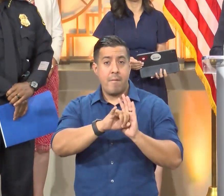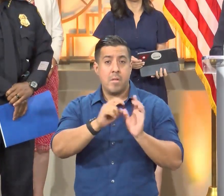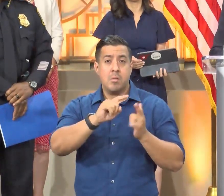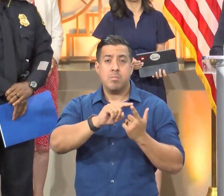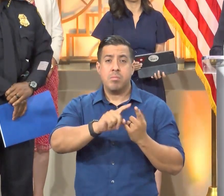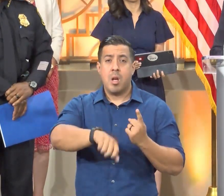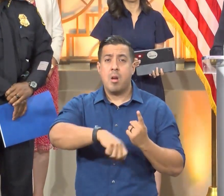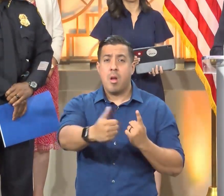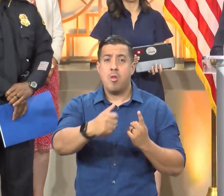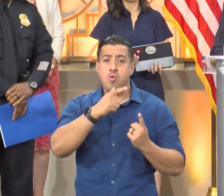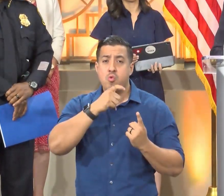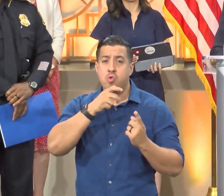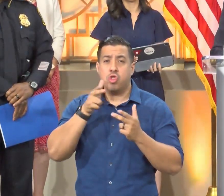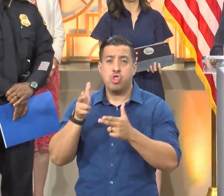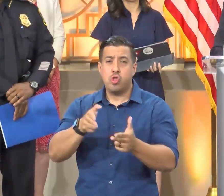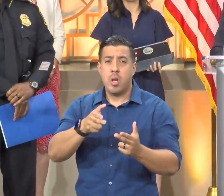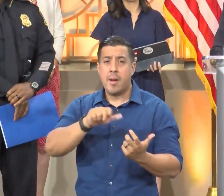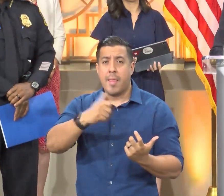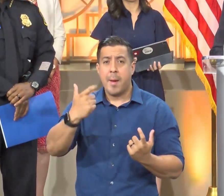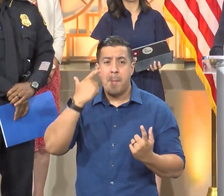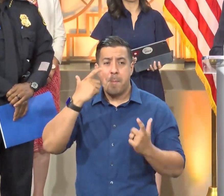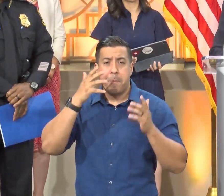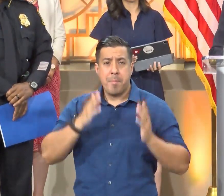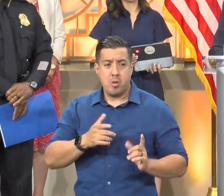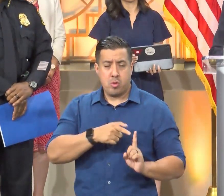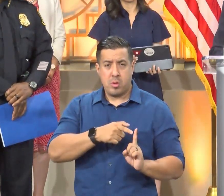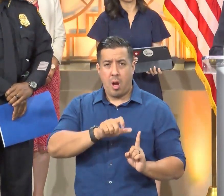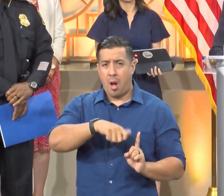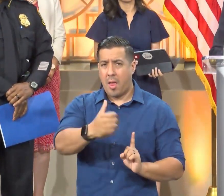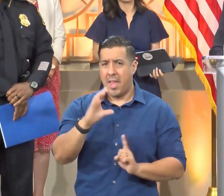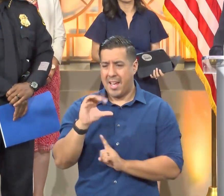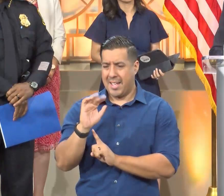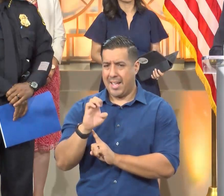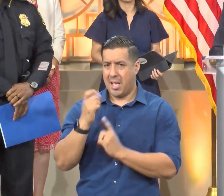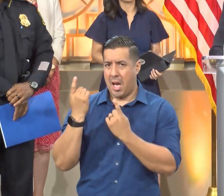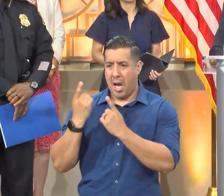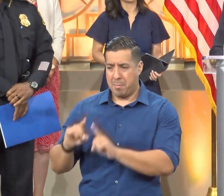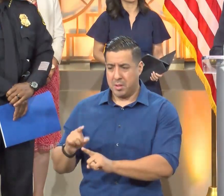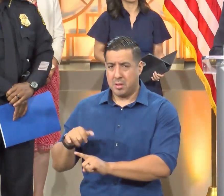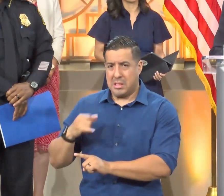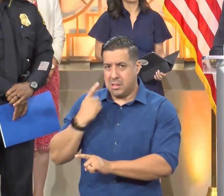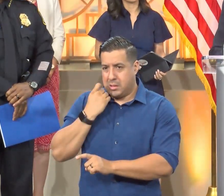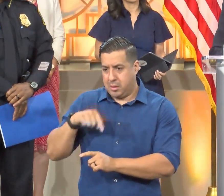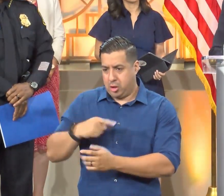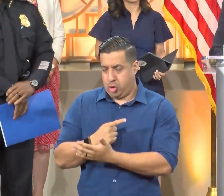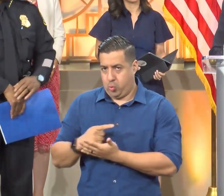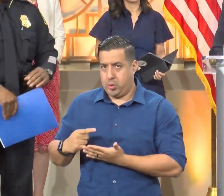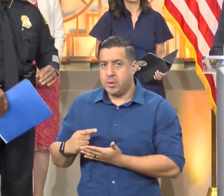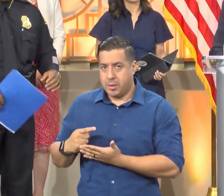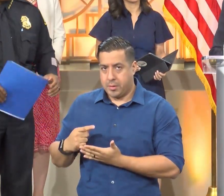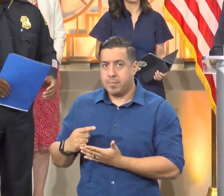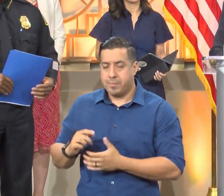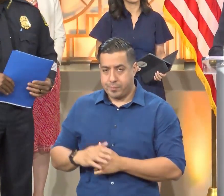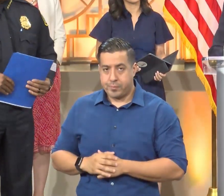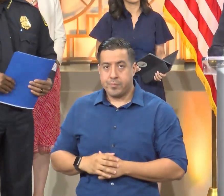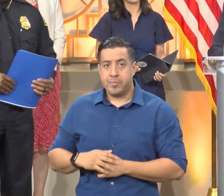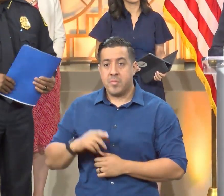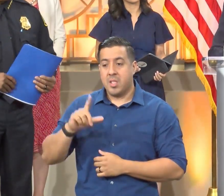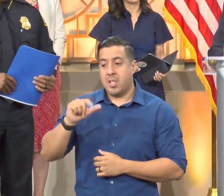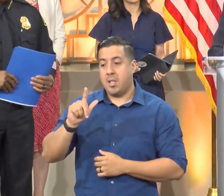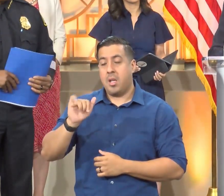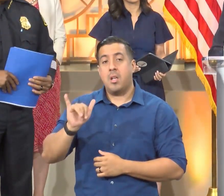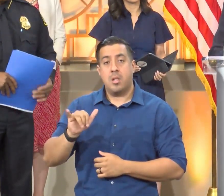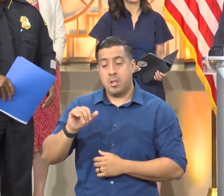another suspected shooter in another horrific case that happened this week as well. Layla